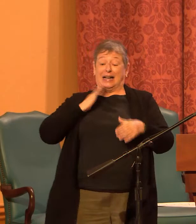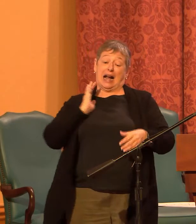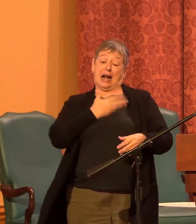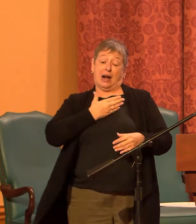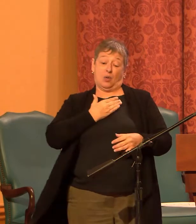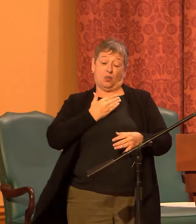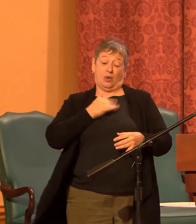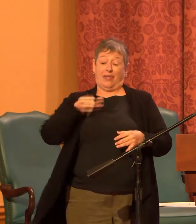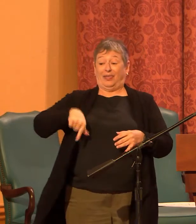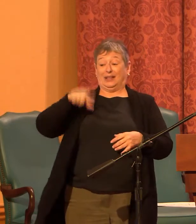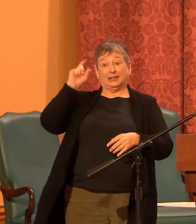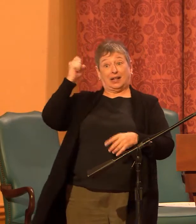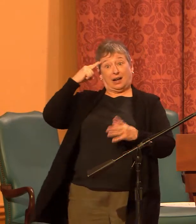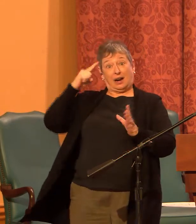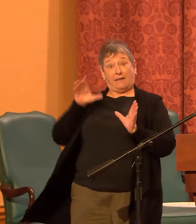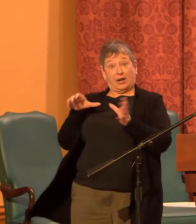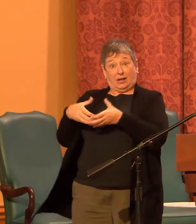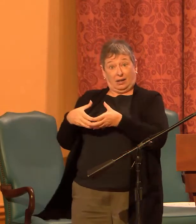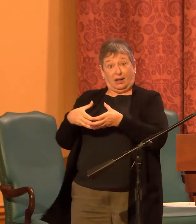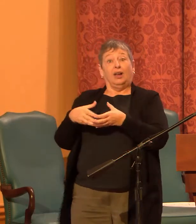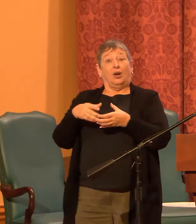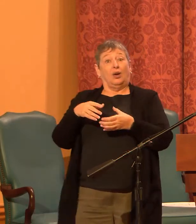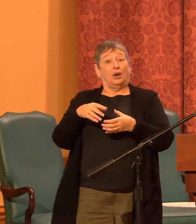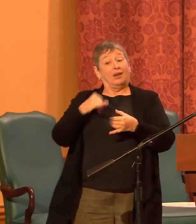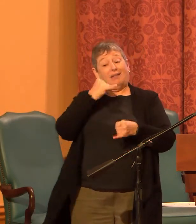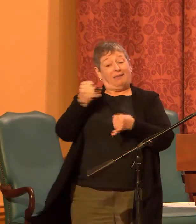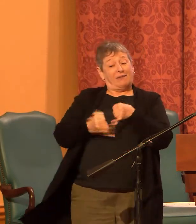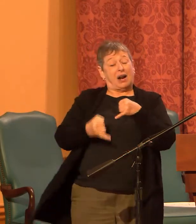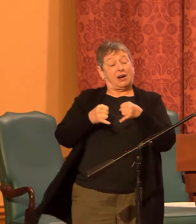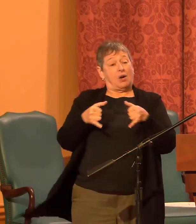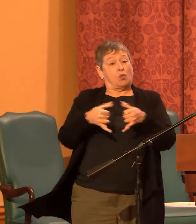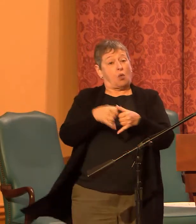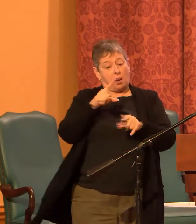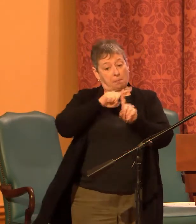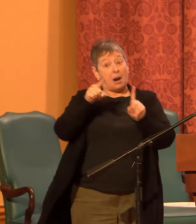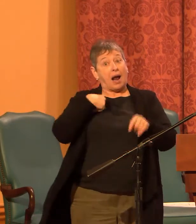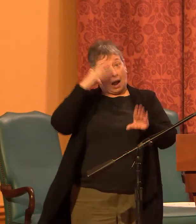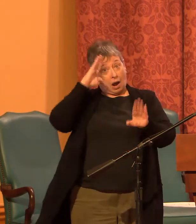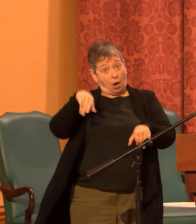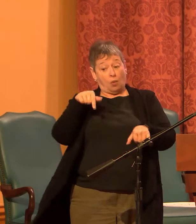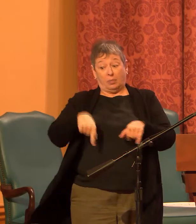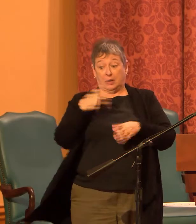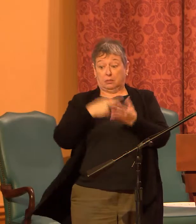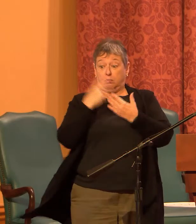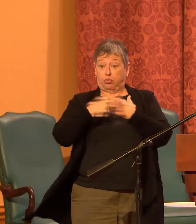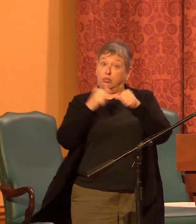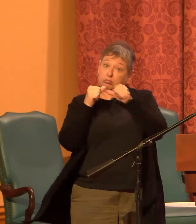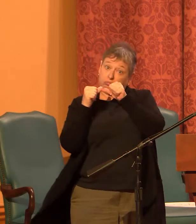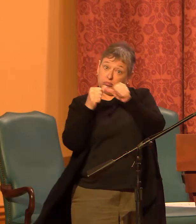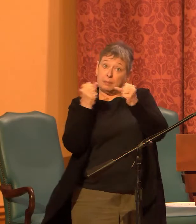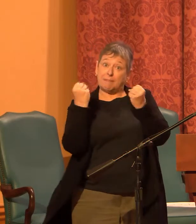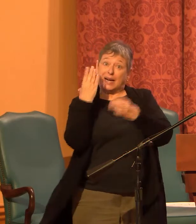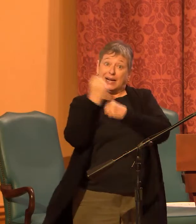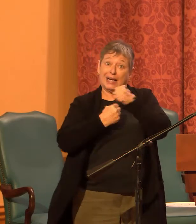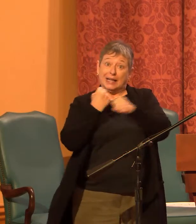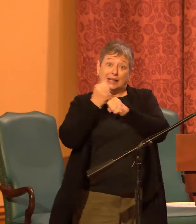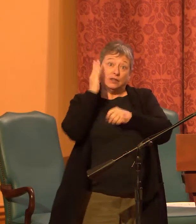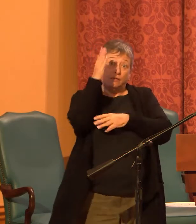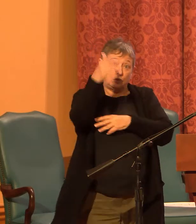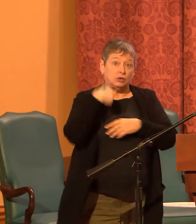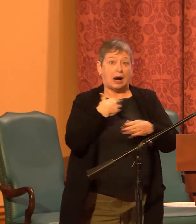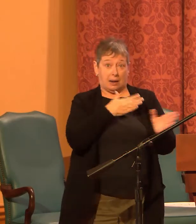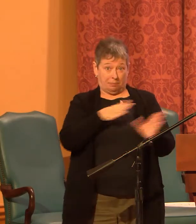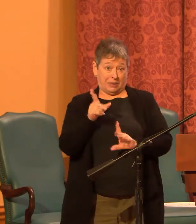in this administration, but I hope that this program continues for many years to come, and I plan to